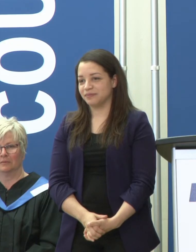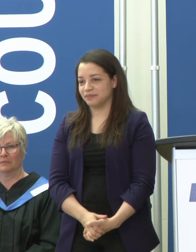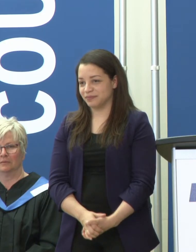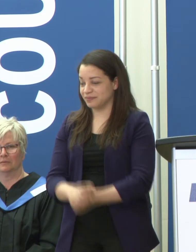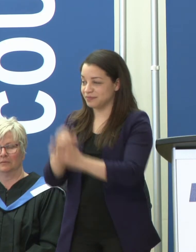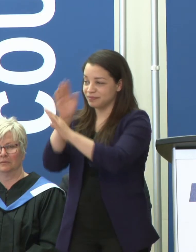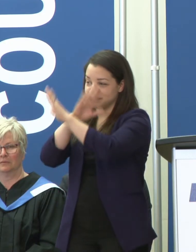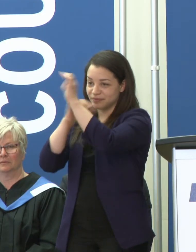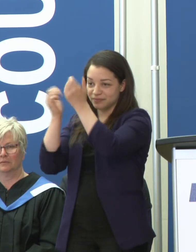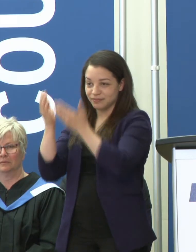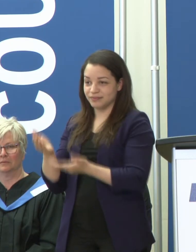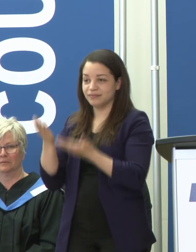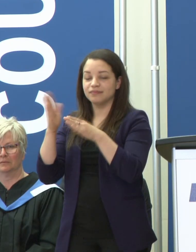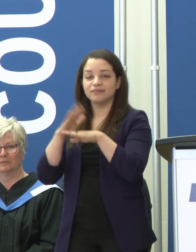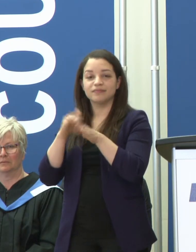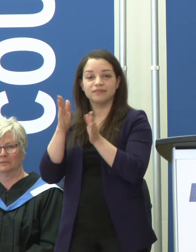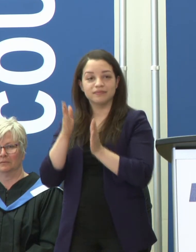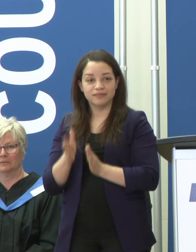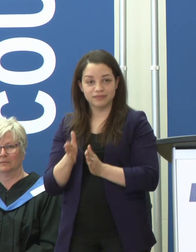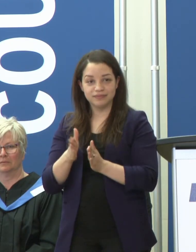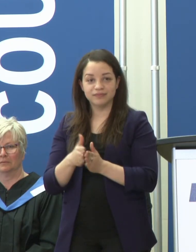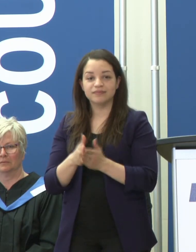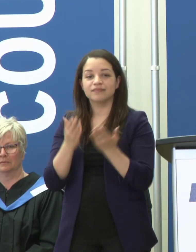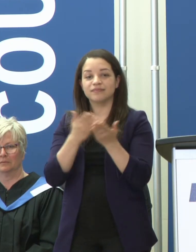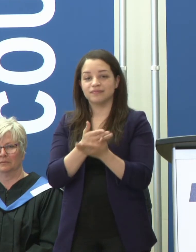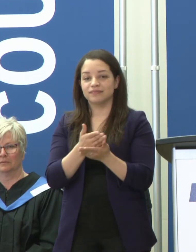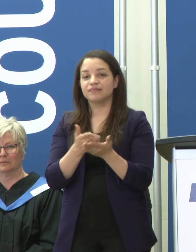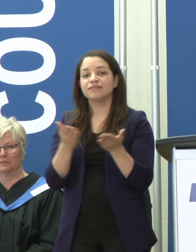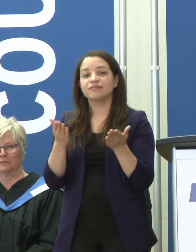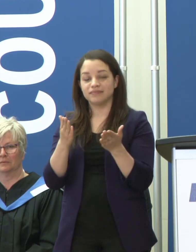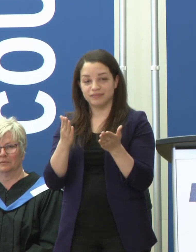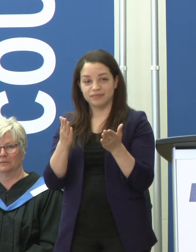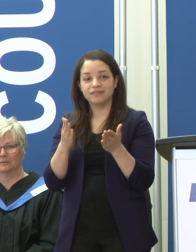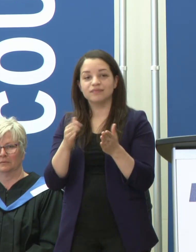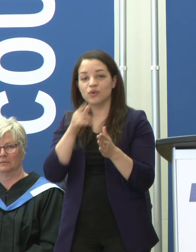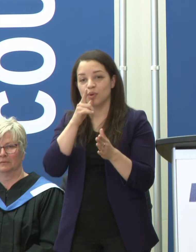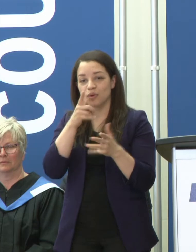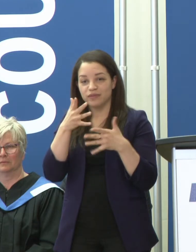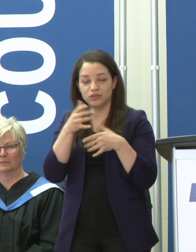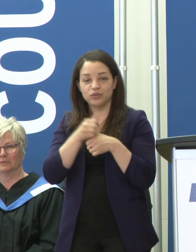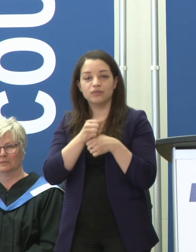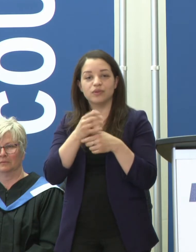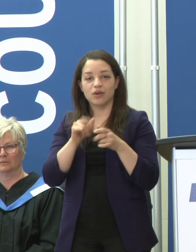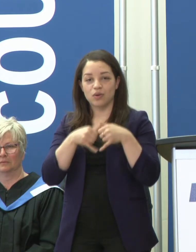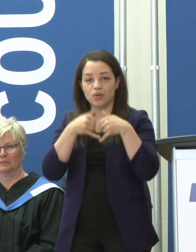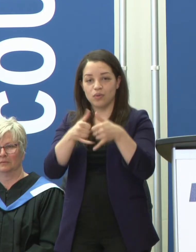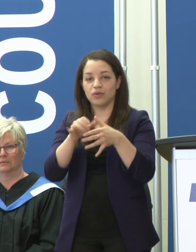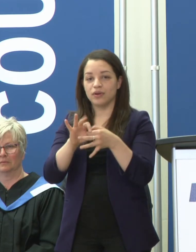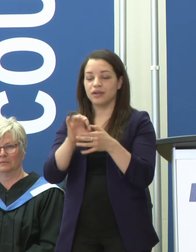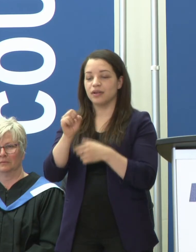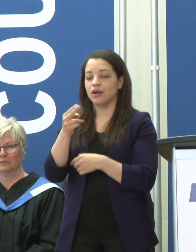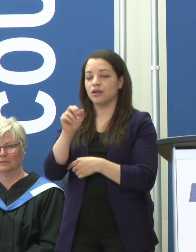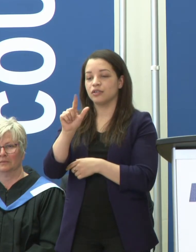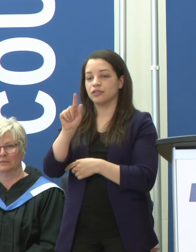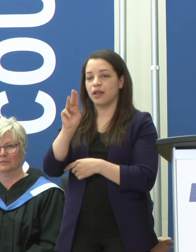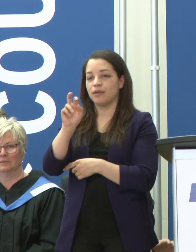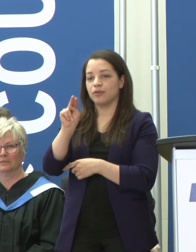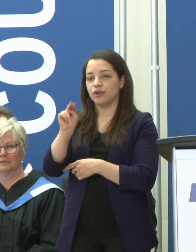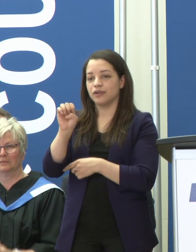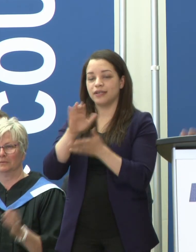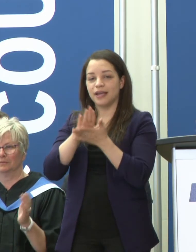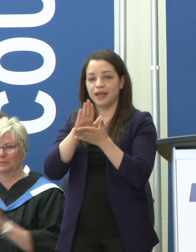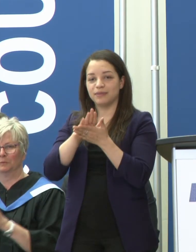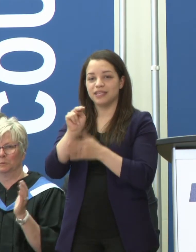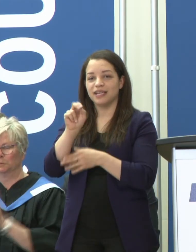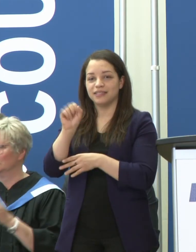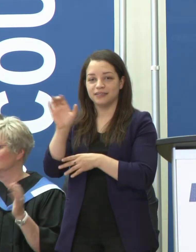Mr. President and invited guests, I present to you the 2019 award winners for the Shelburne Campus, Nova Scotia Community